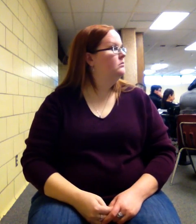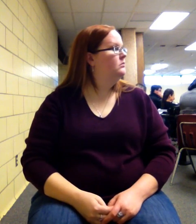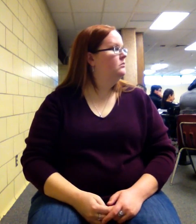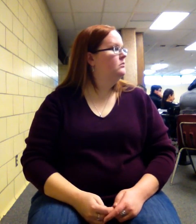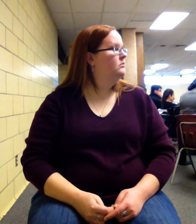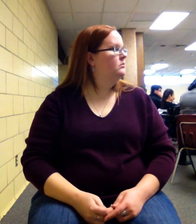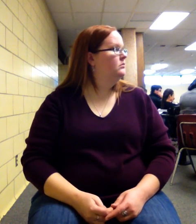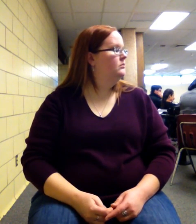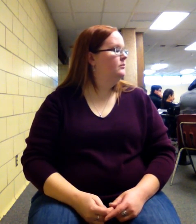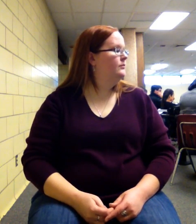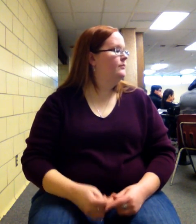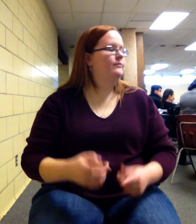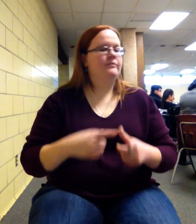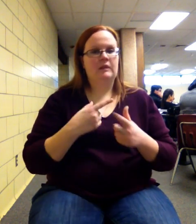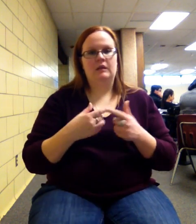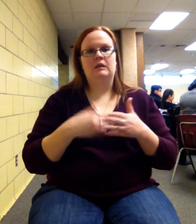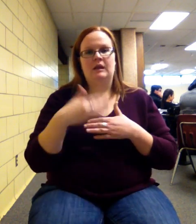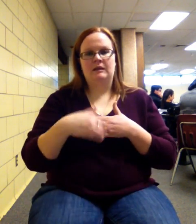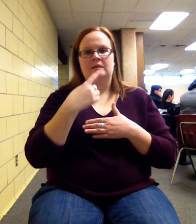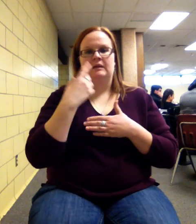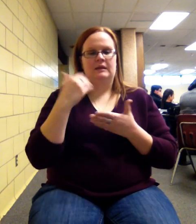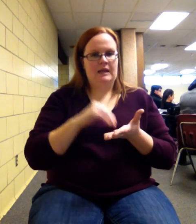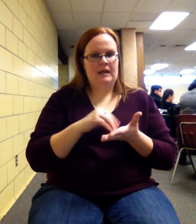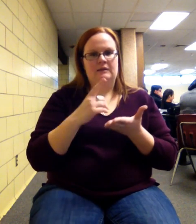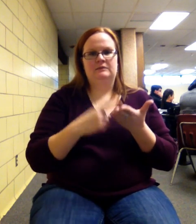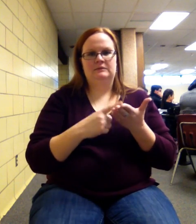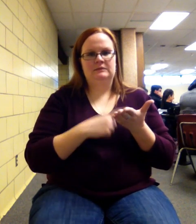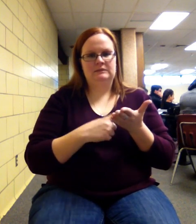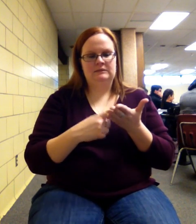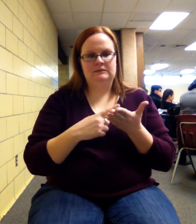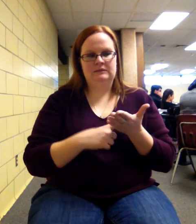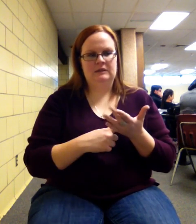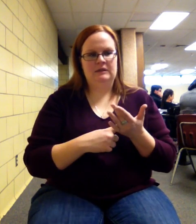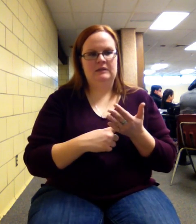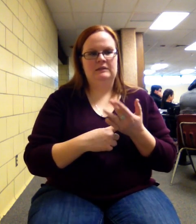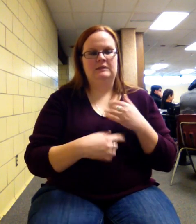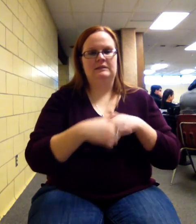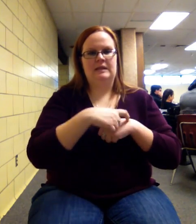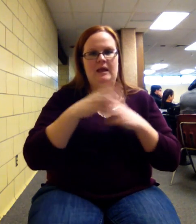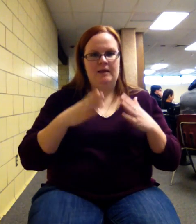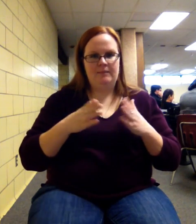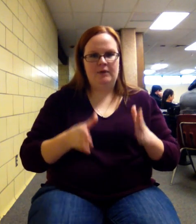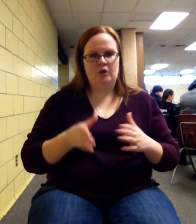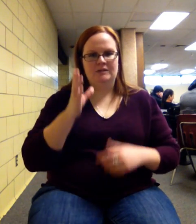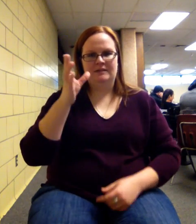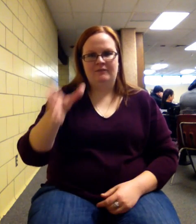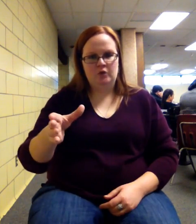The next thing they say then, and again, it's just talking about periods in the future, but you just break it down into your